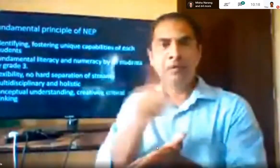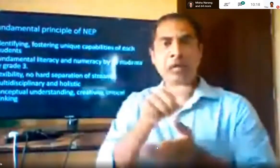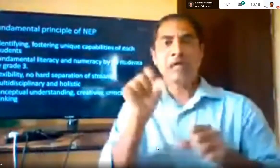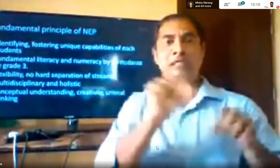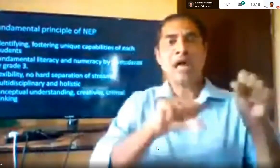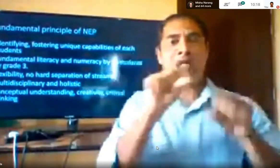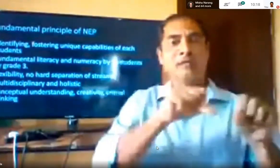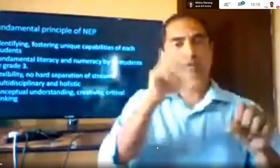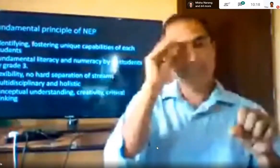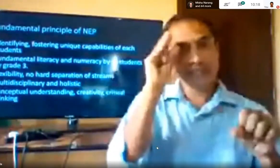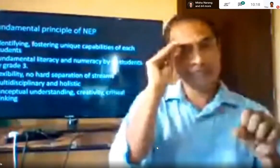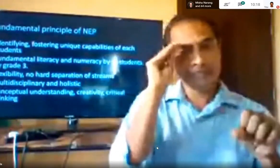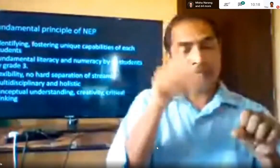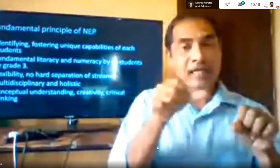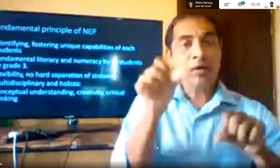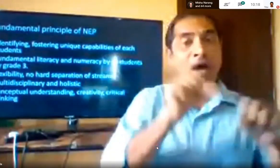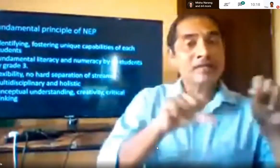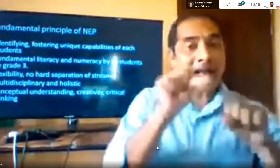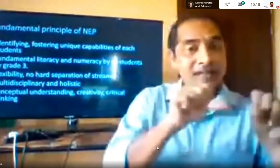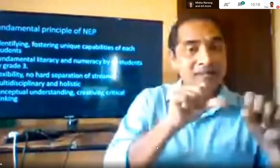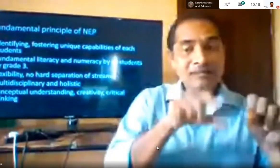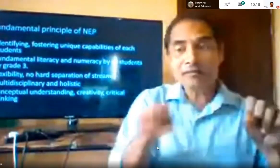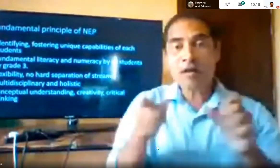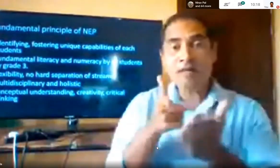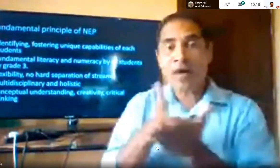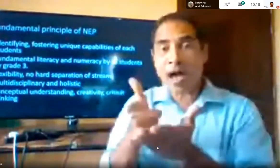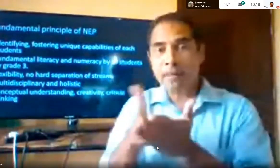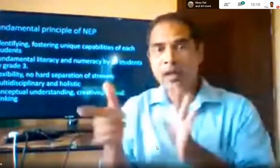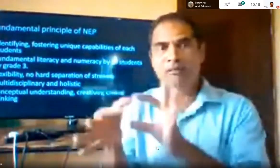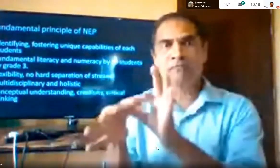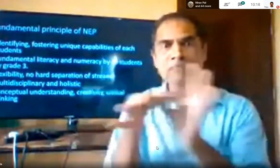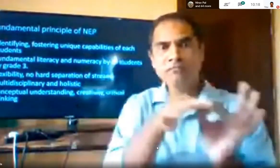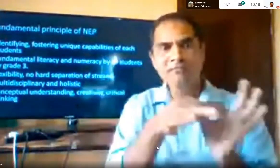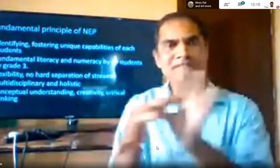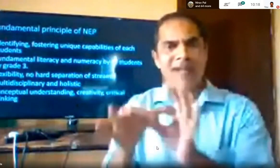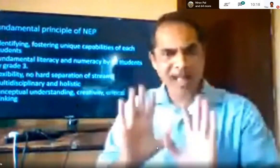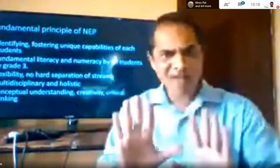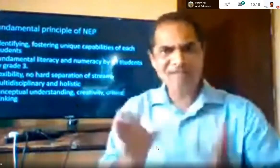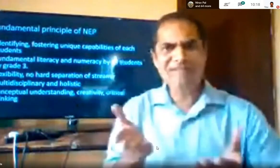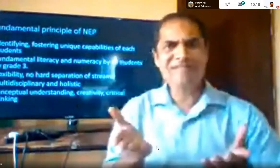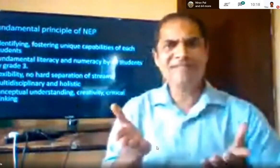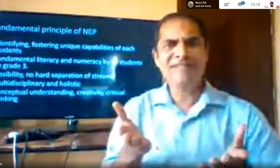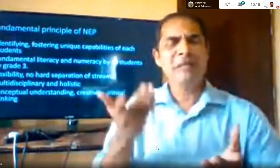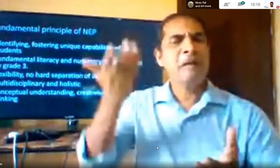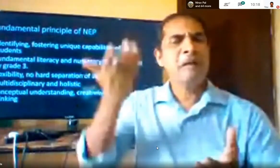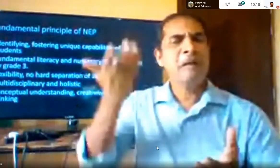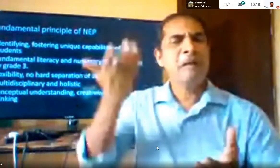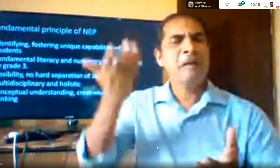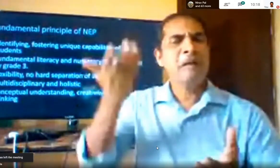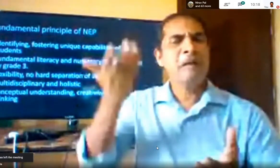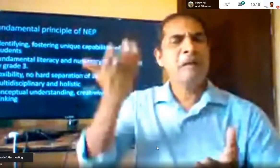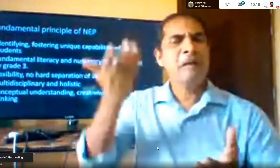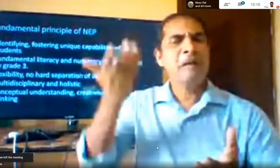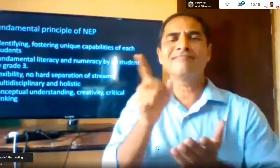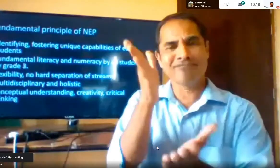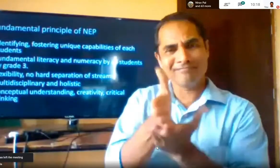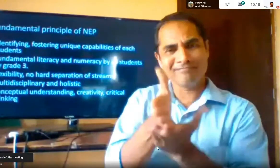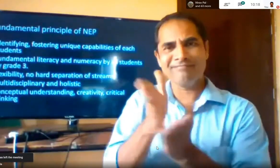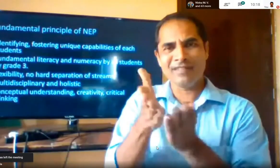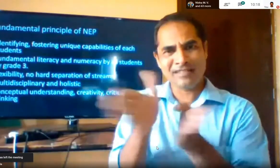So people living in the village can learn, even we can learn science Everything related to like agriculture we want to learn,